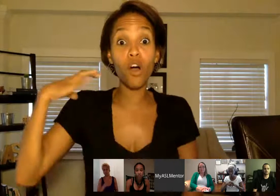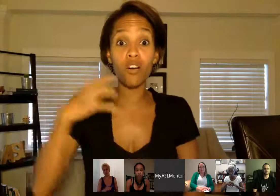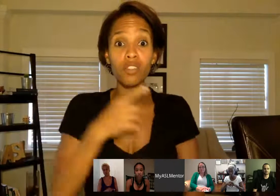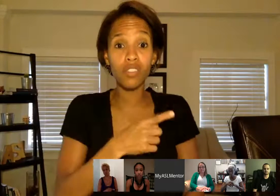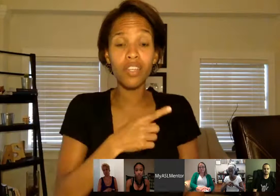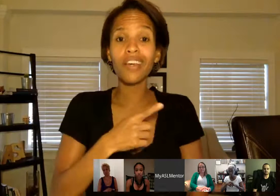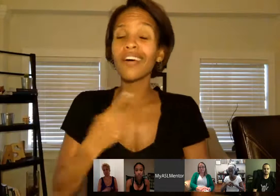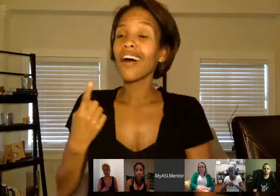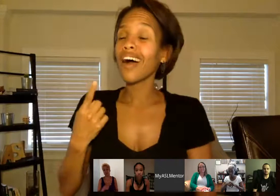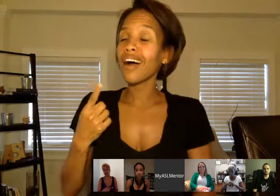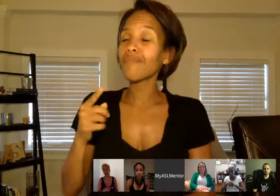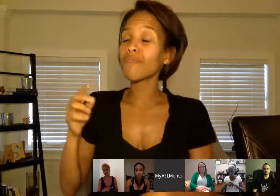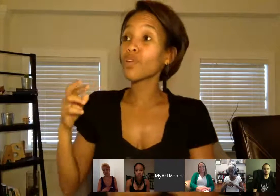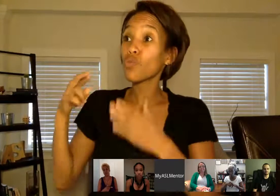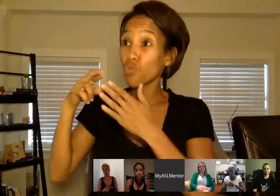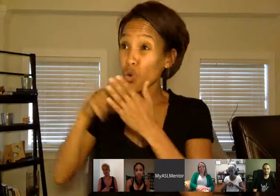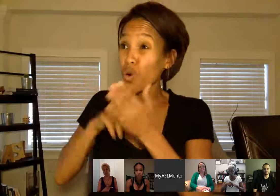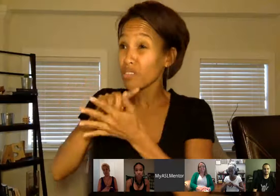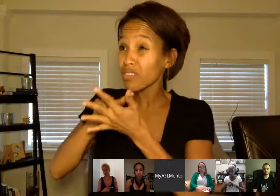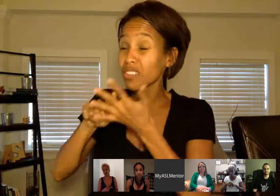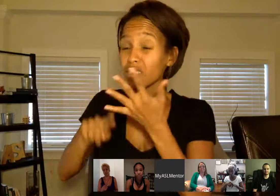my boss.